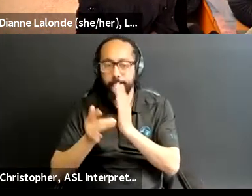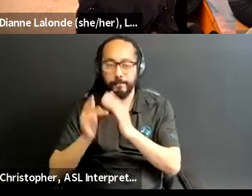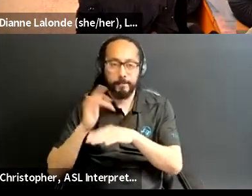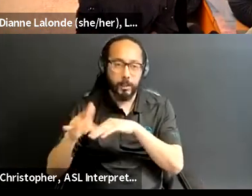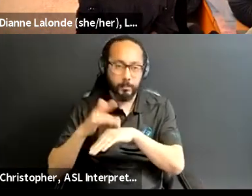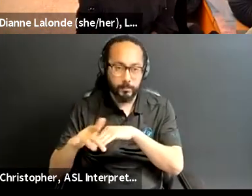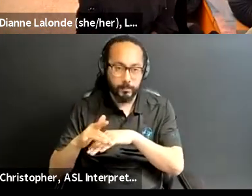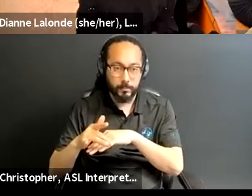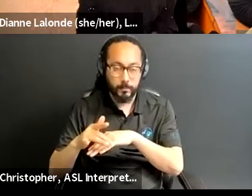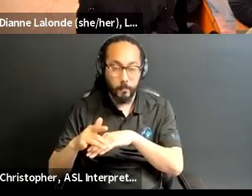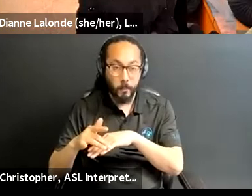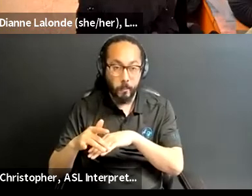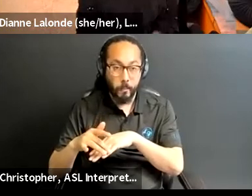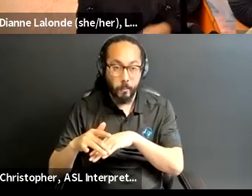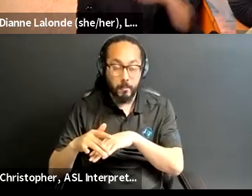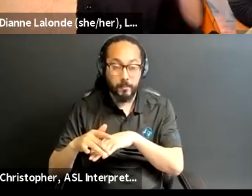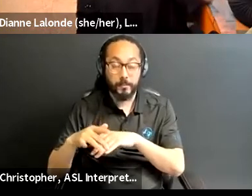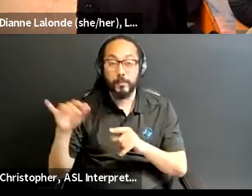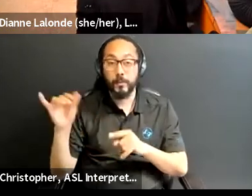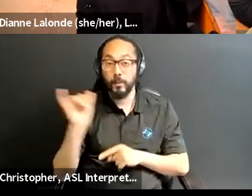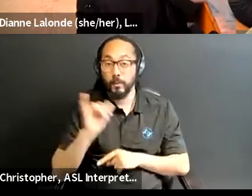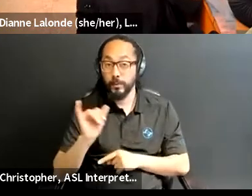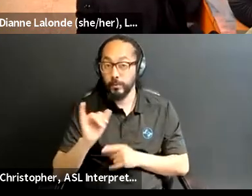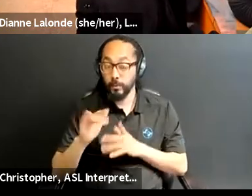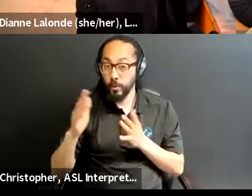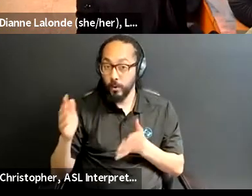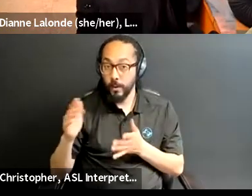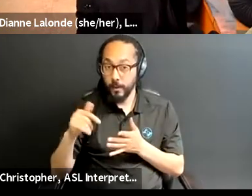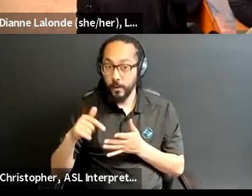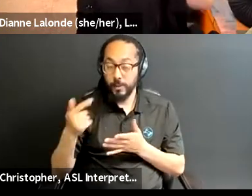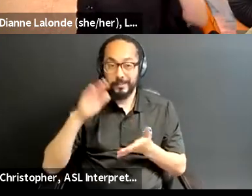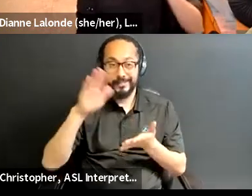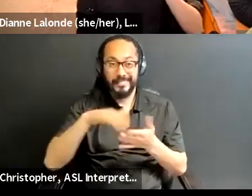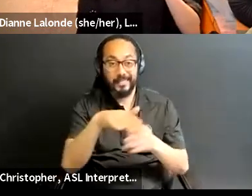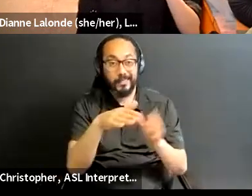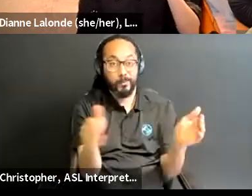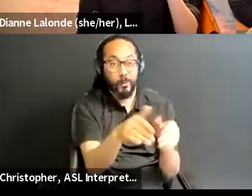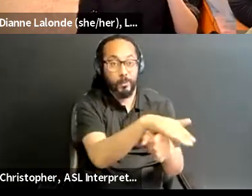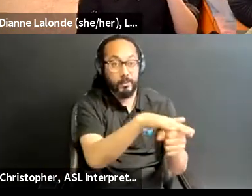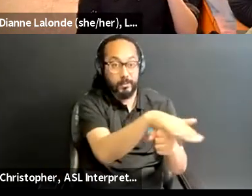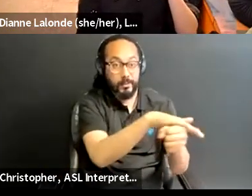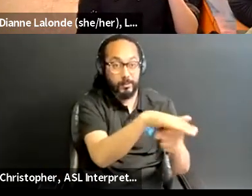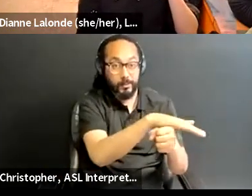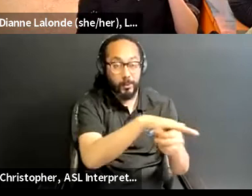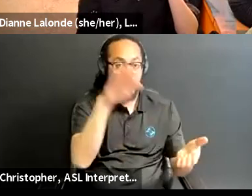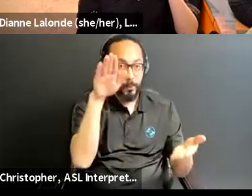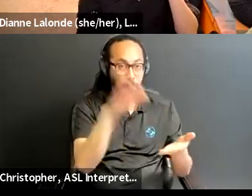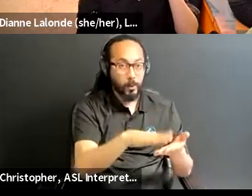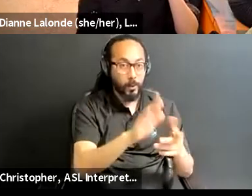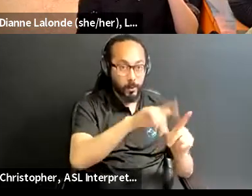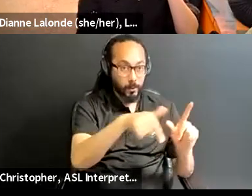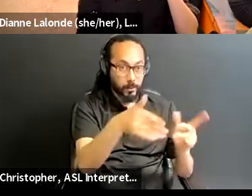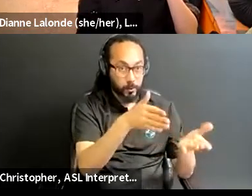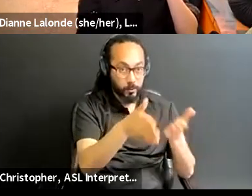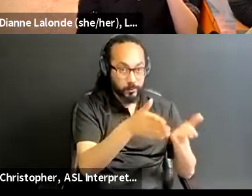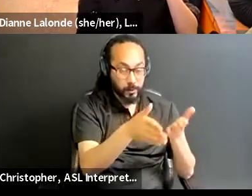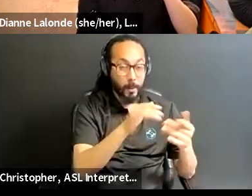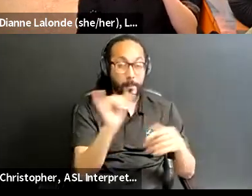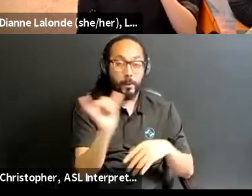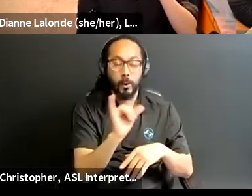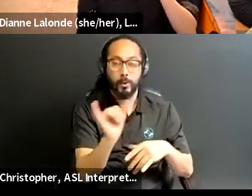there less 2S LGBTQI services available in more rural areas, but also they seem to have less